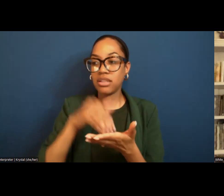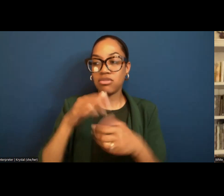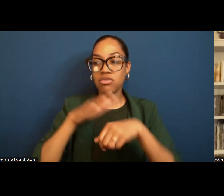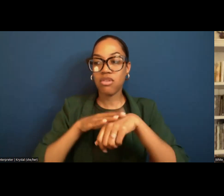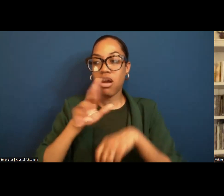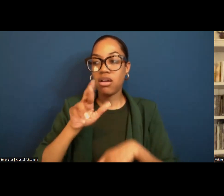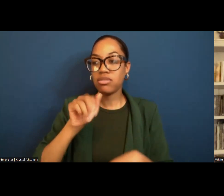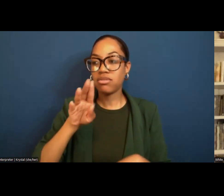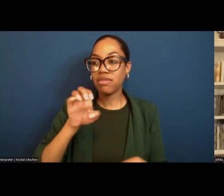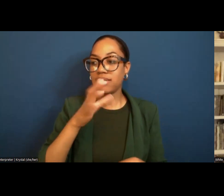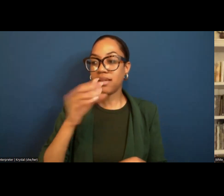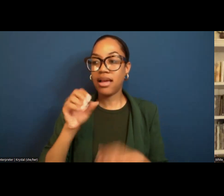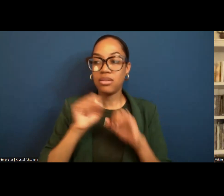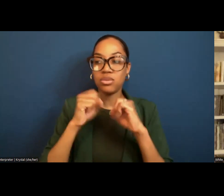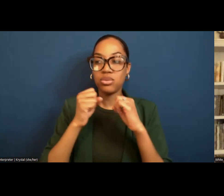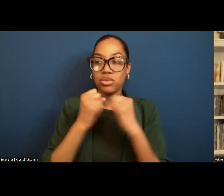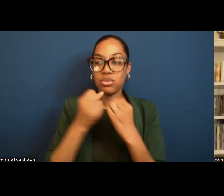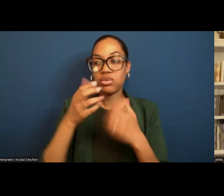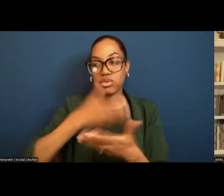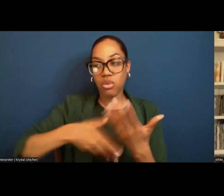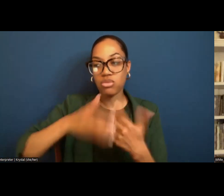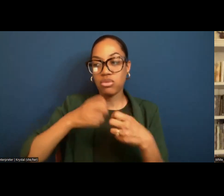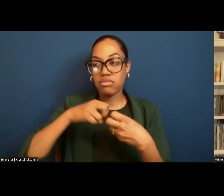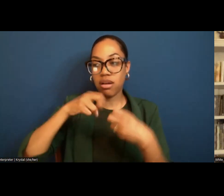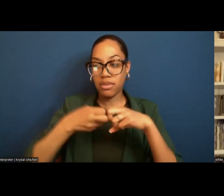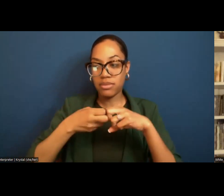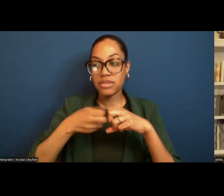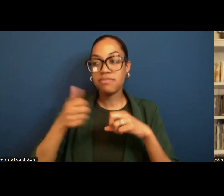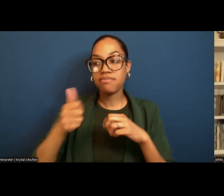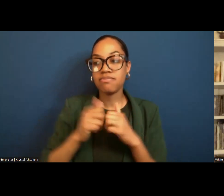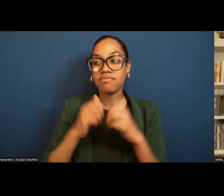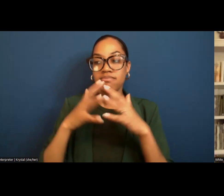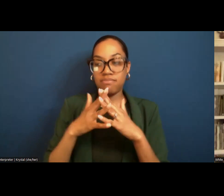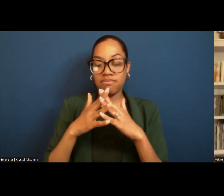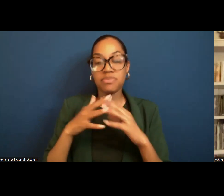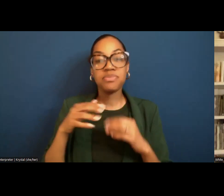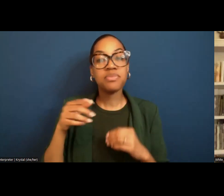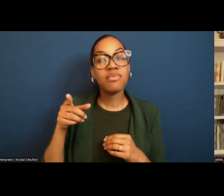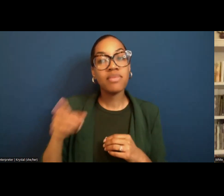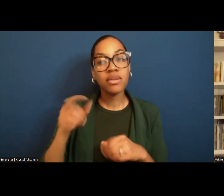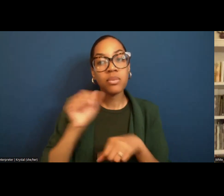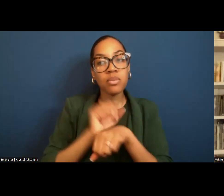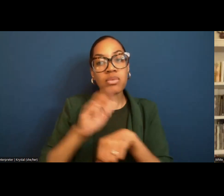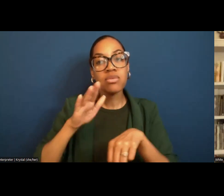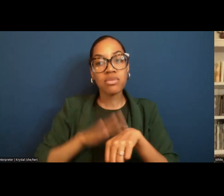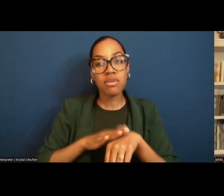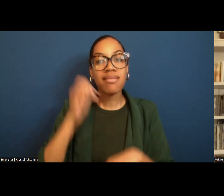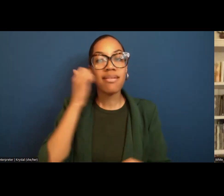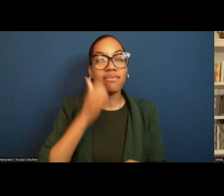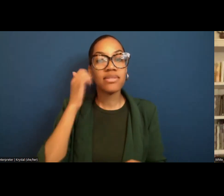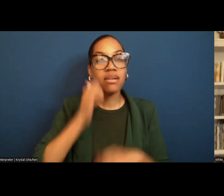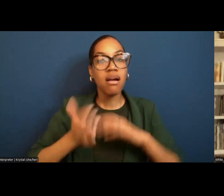runs day-to-day operations and spearheads strategic initiatives aimed at fostering social change through